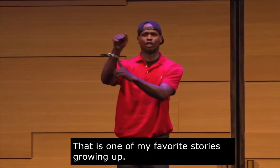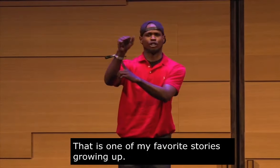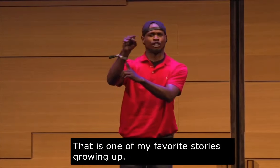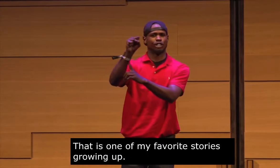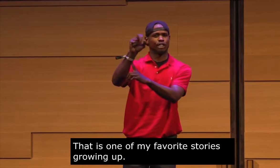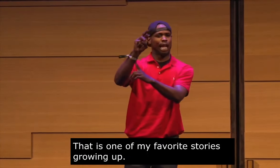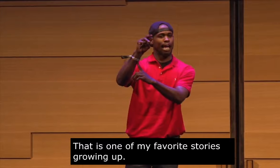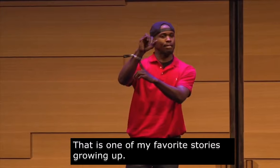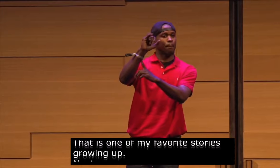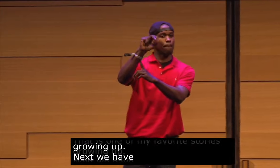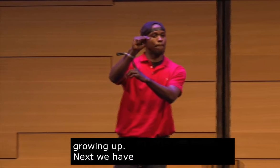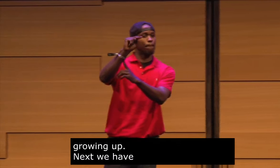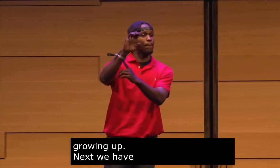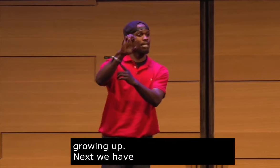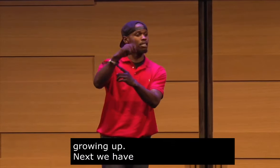Next, we have